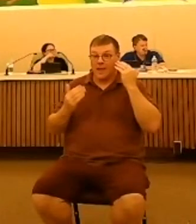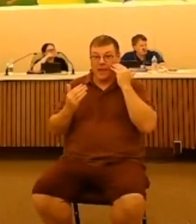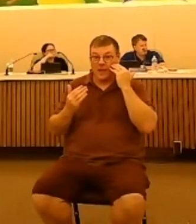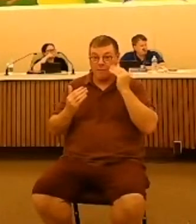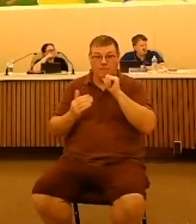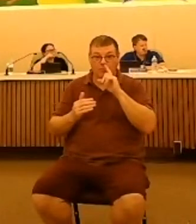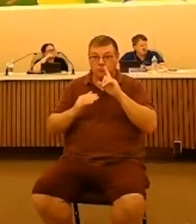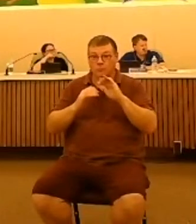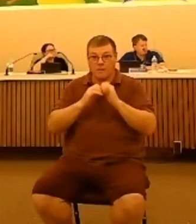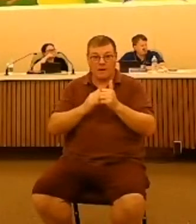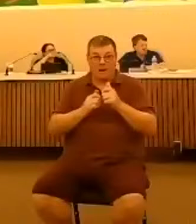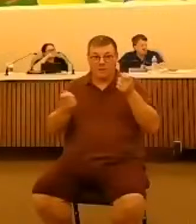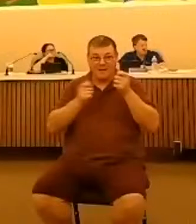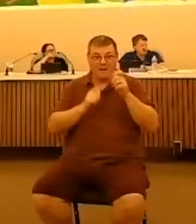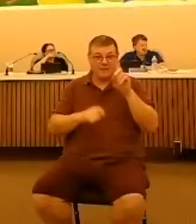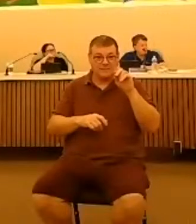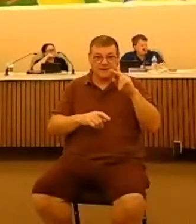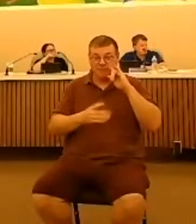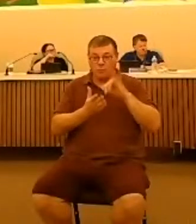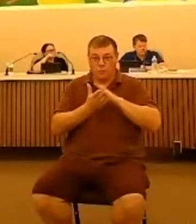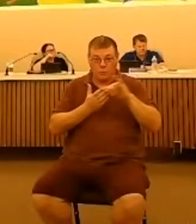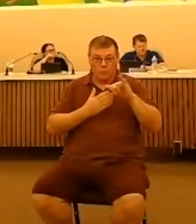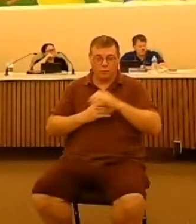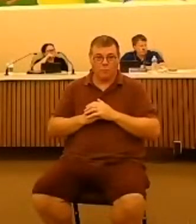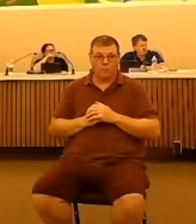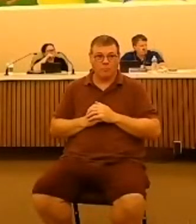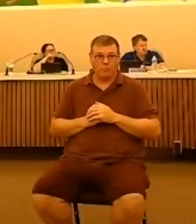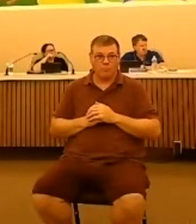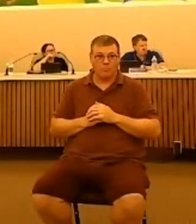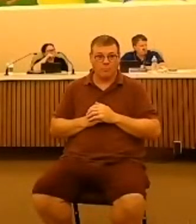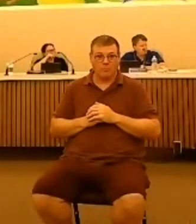handled, Don, in terms of New York.